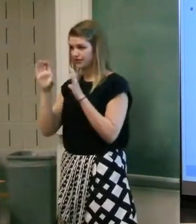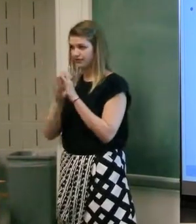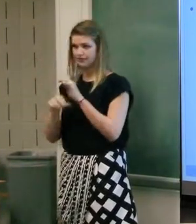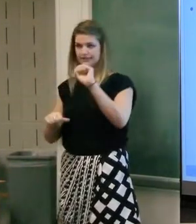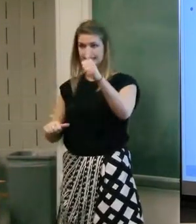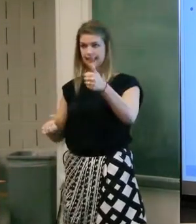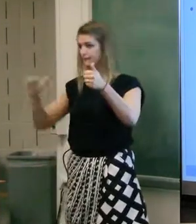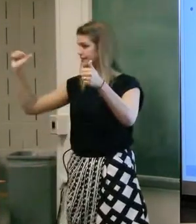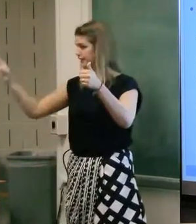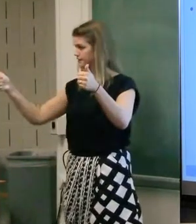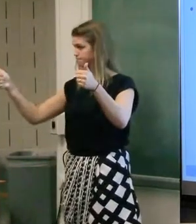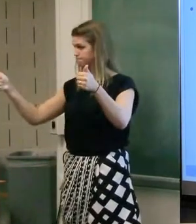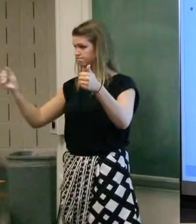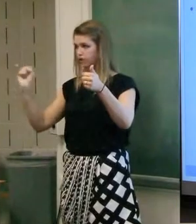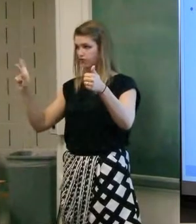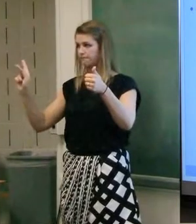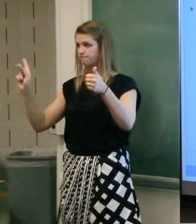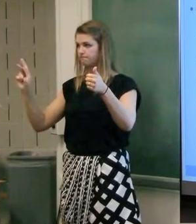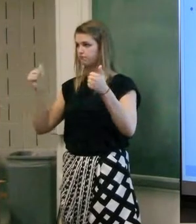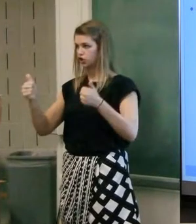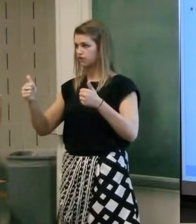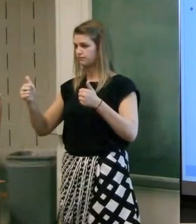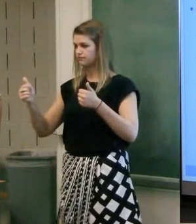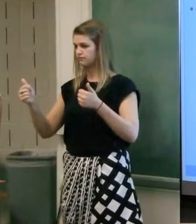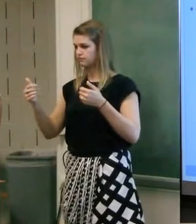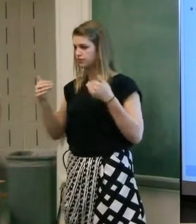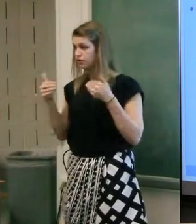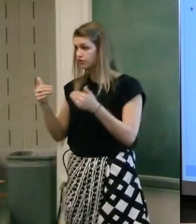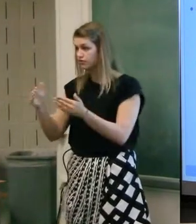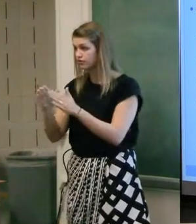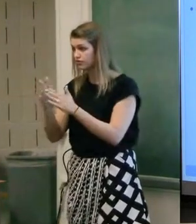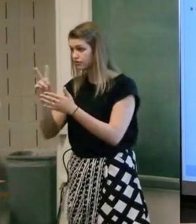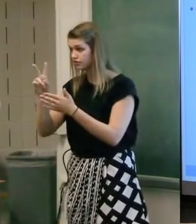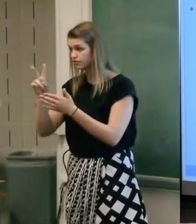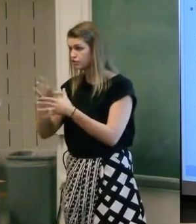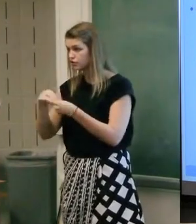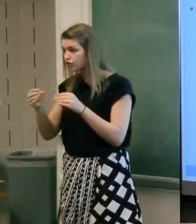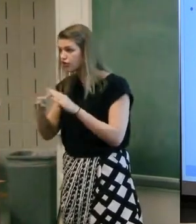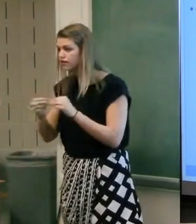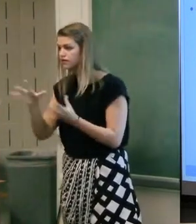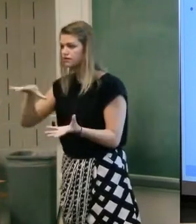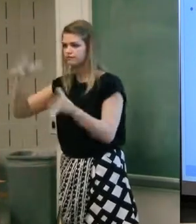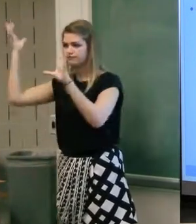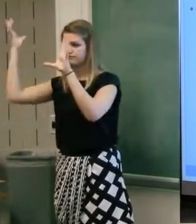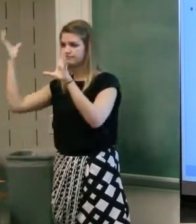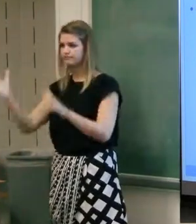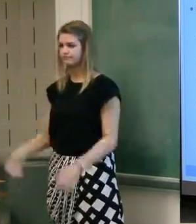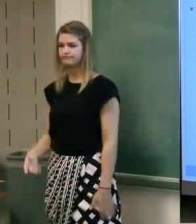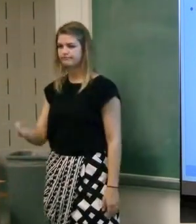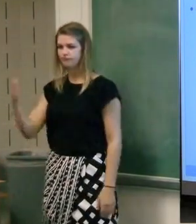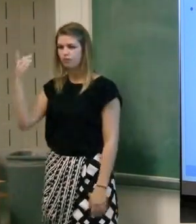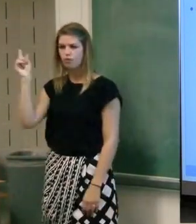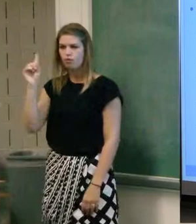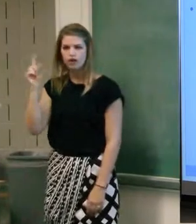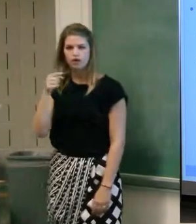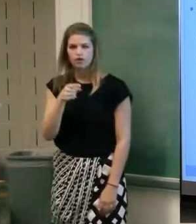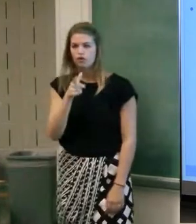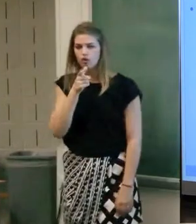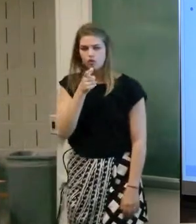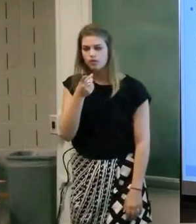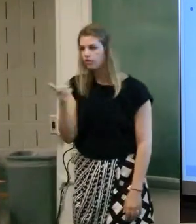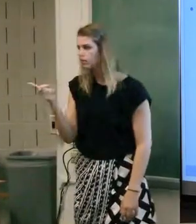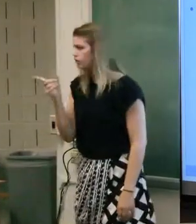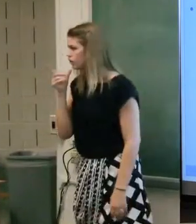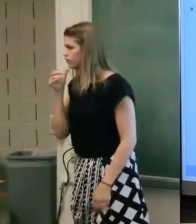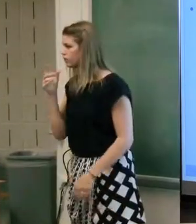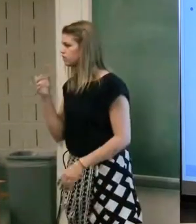up. Throughout the story, I'll get them confused and I don't know where I place them. And then when more characters